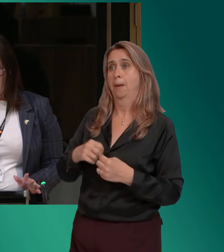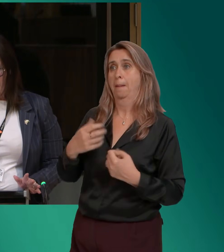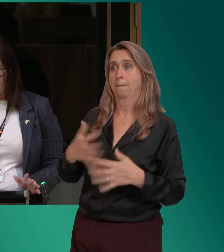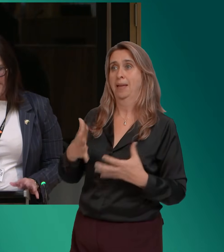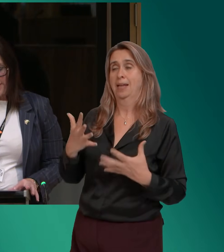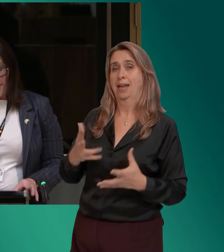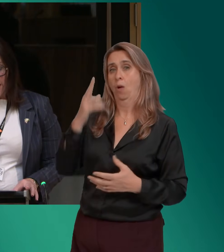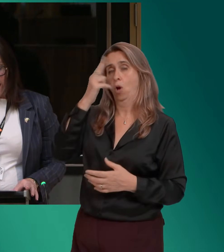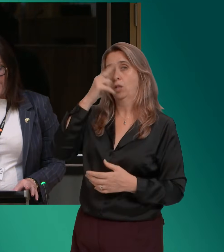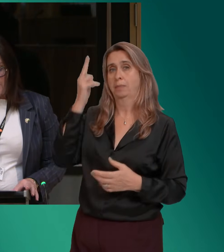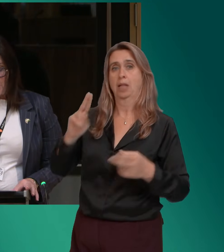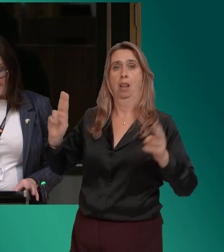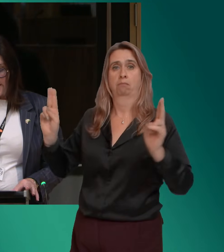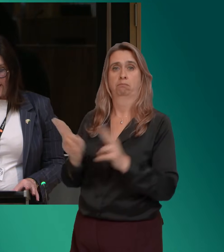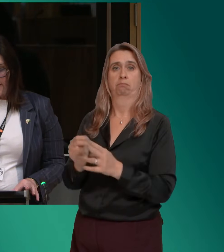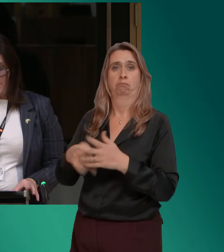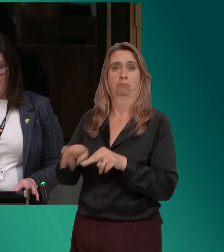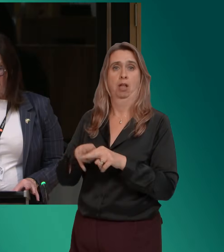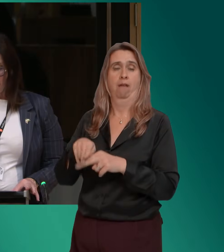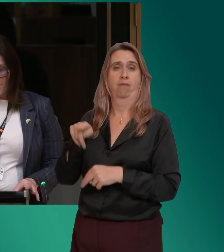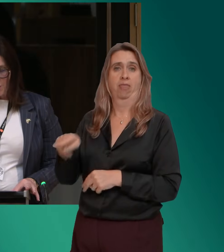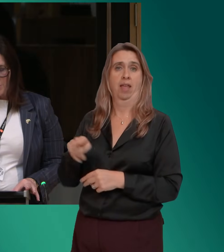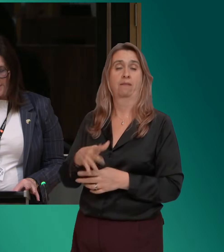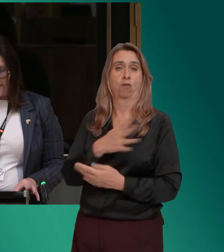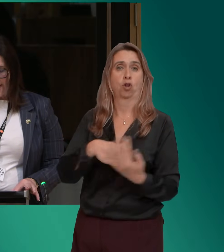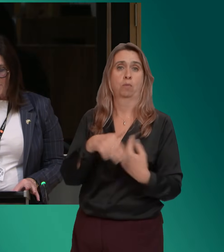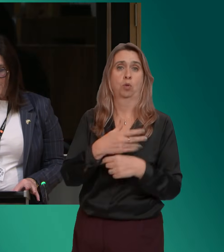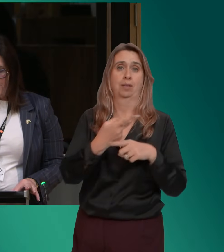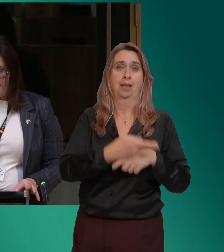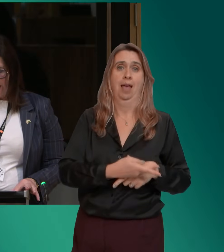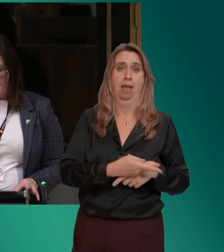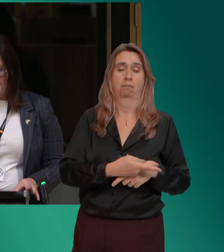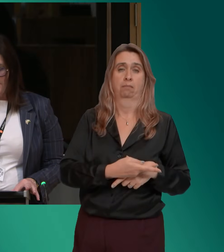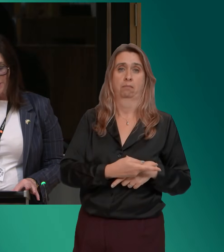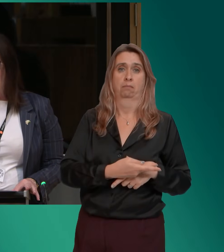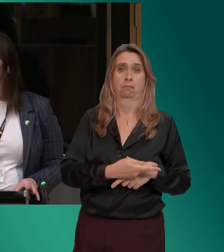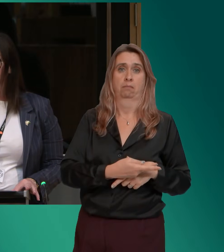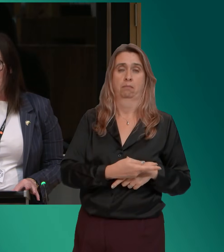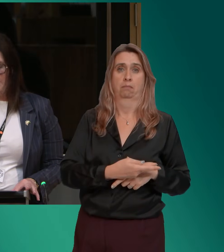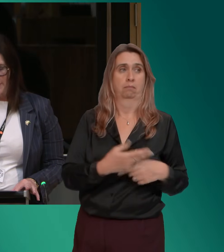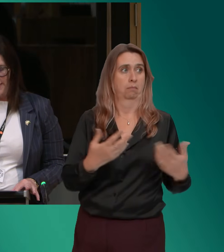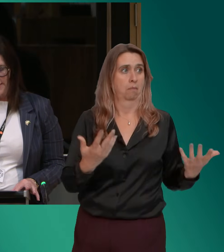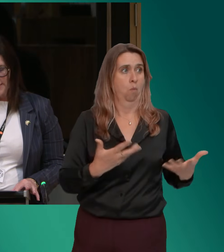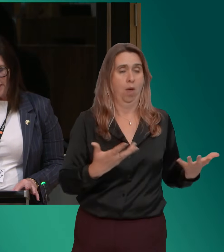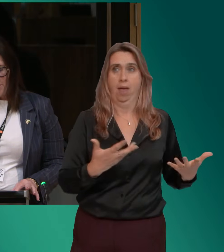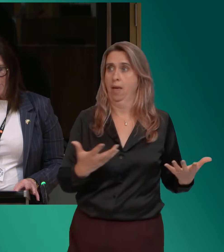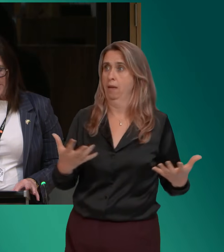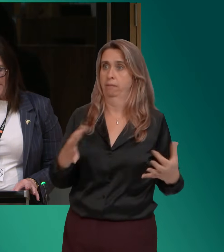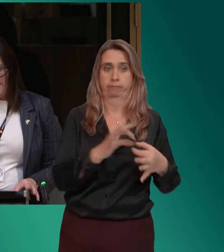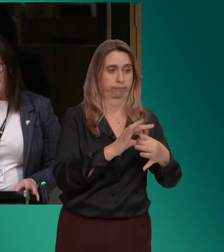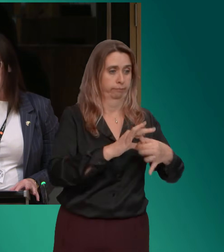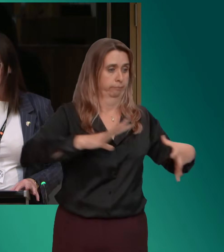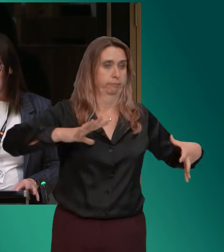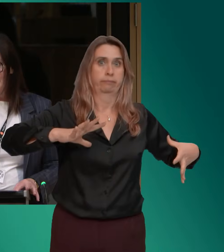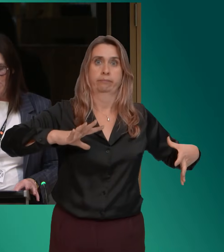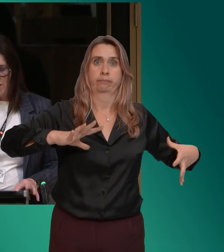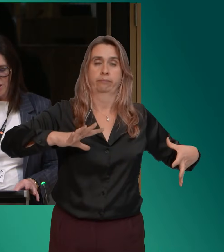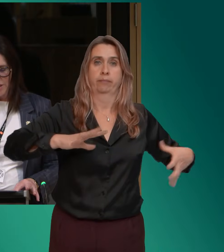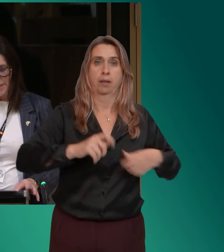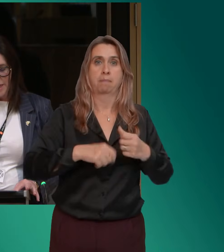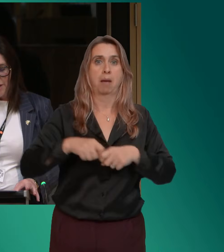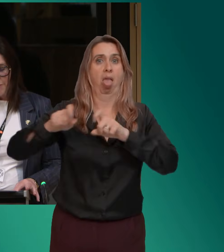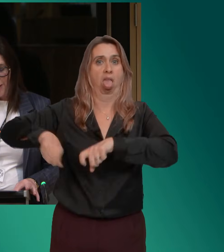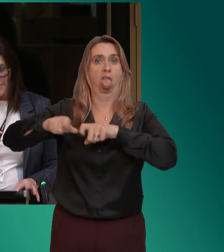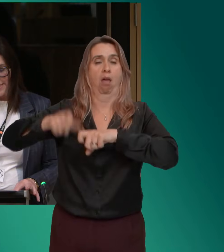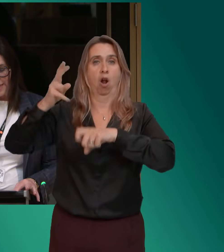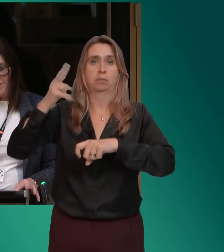rural hospitals, and the community care but the community care to fill the gap has simply not been put in place. The result is delayed